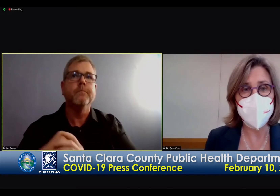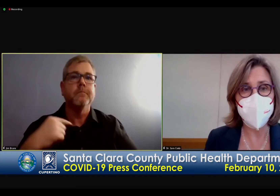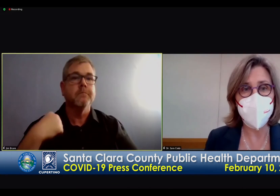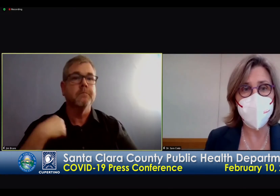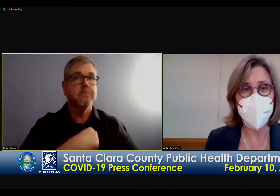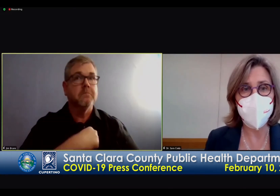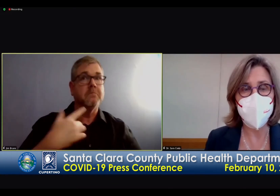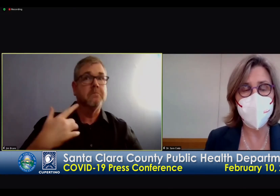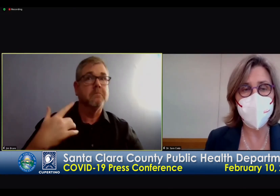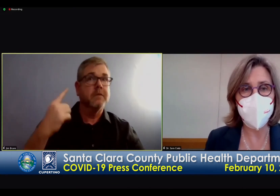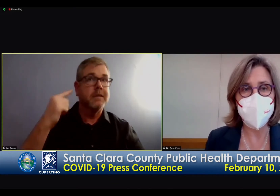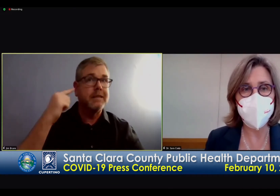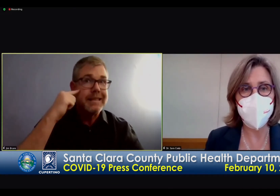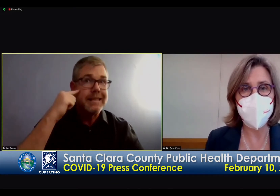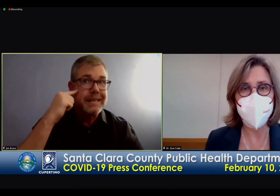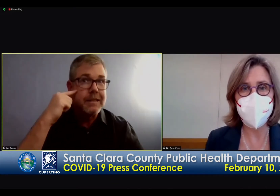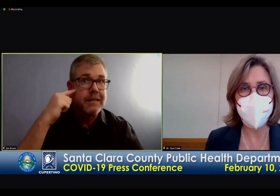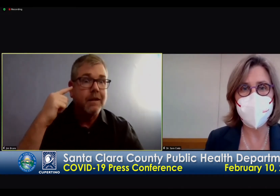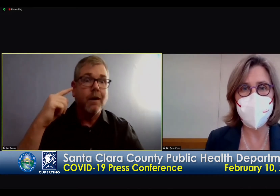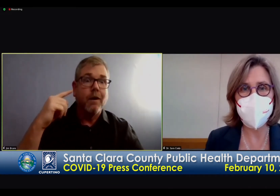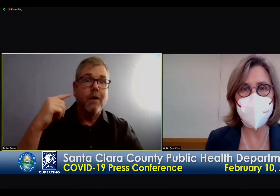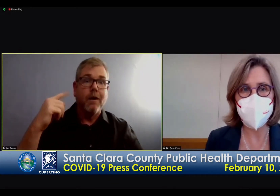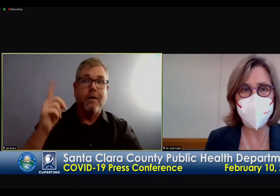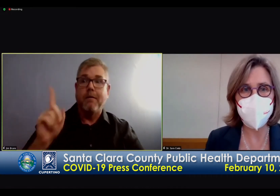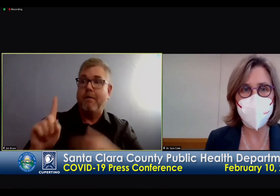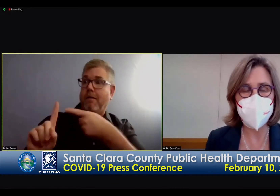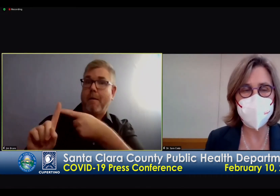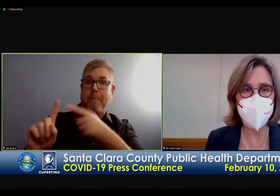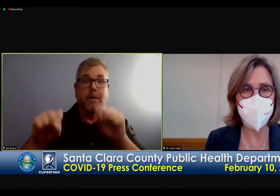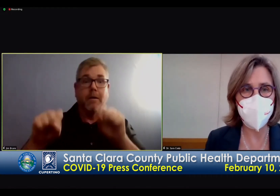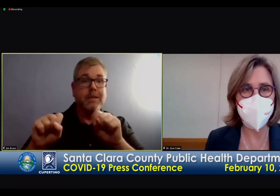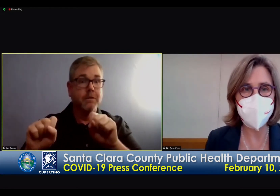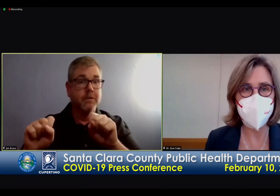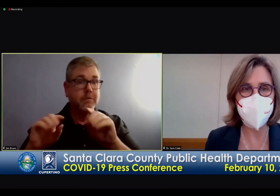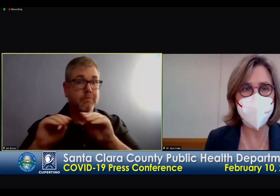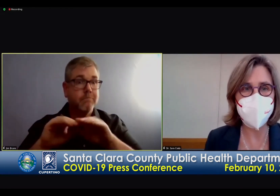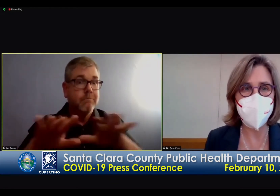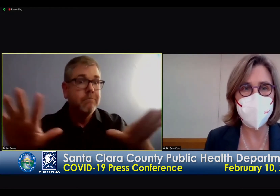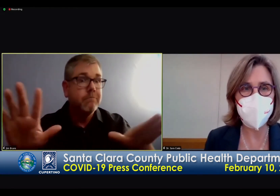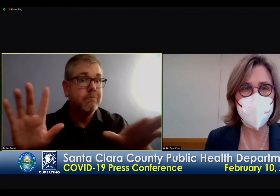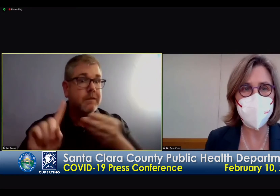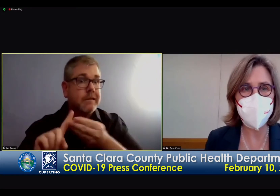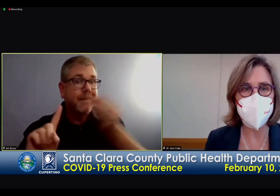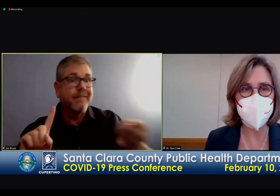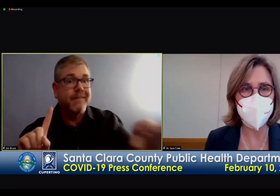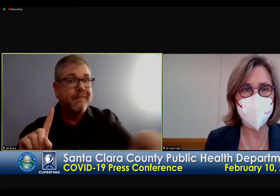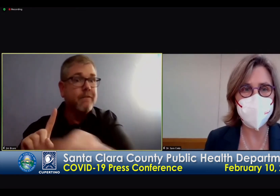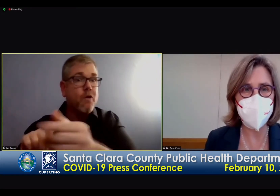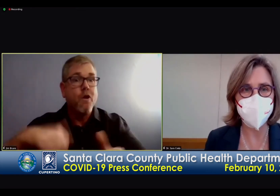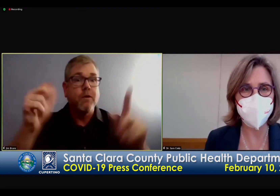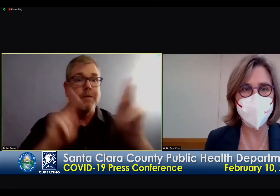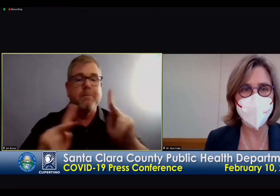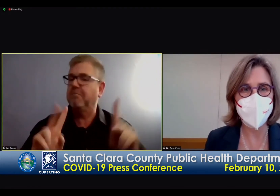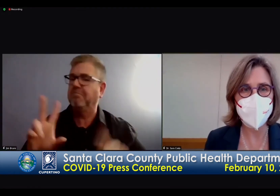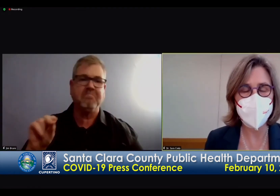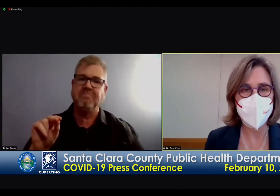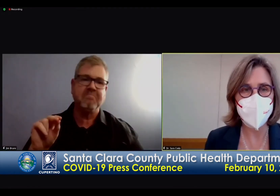And you're going to have to restate the rest of your question, or I'll hand it off to Nick, who may remember. Dr. Moss.